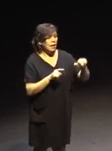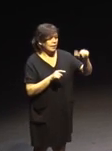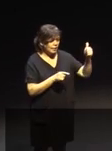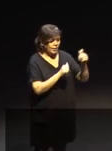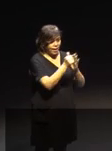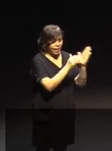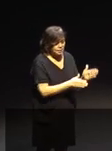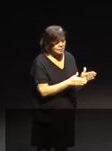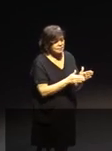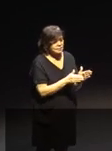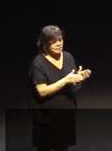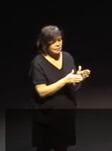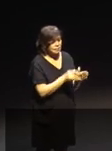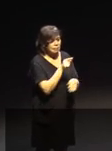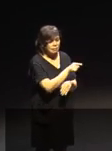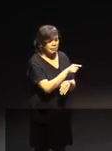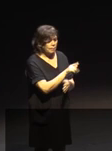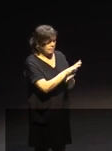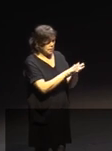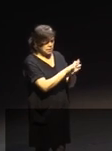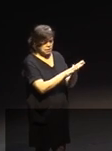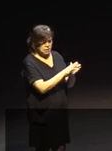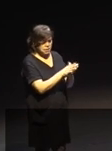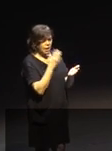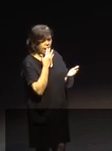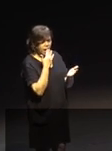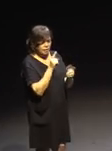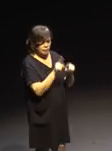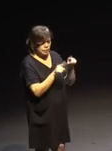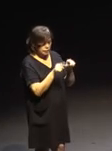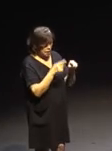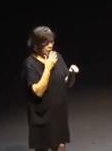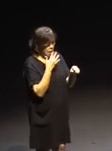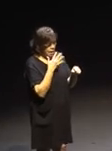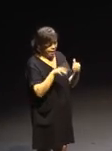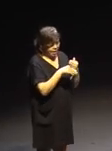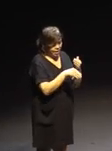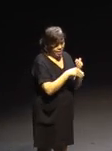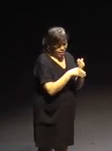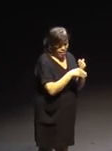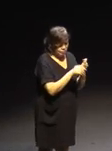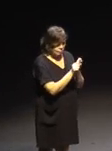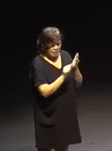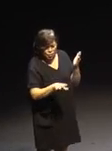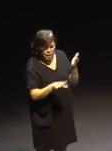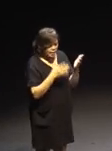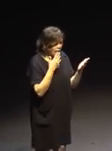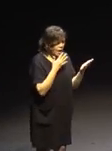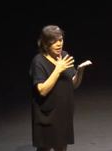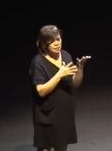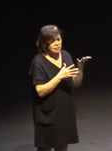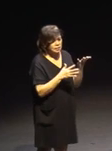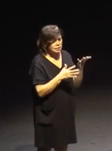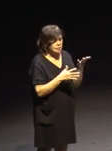artist, perhaps in mixing the paint, as you can see, there are many different shades, you know, adding, subtracting the paint,